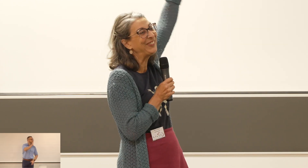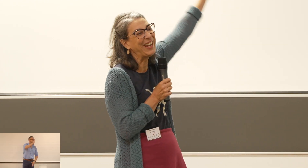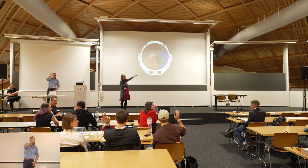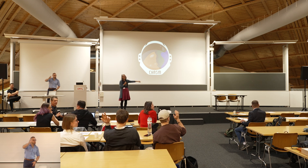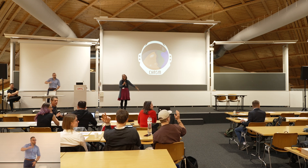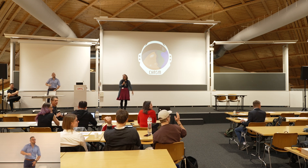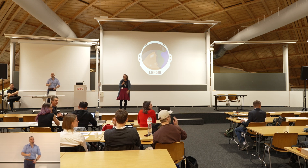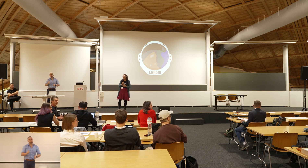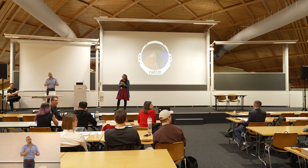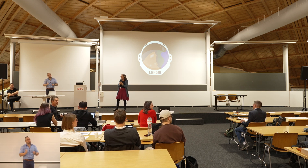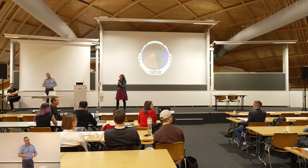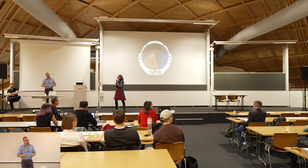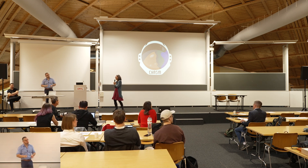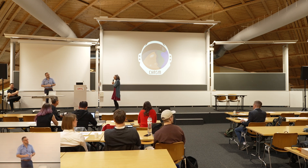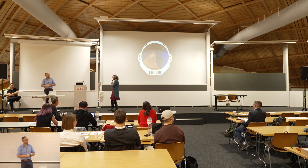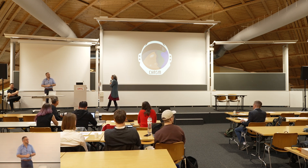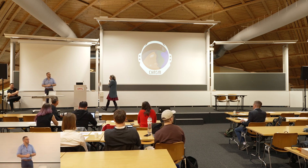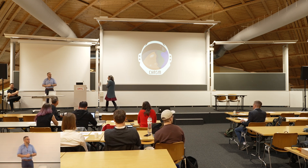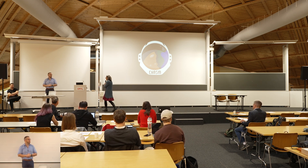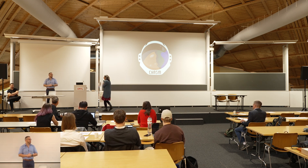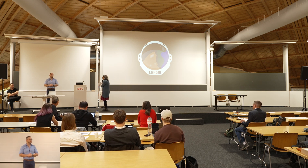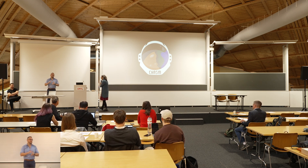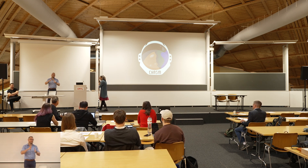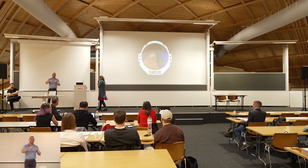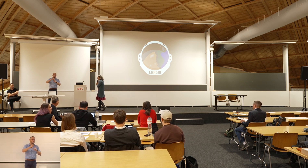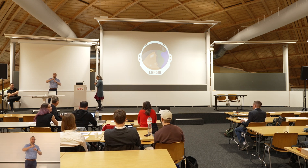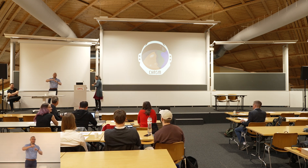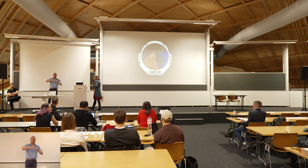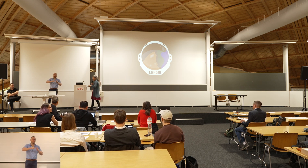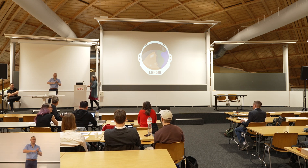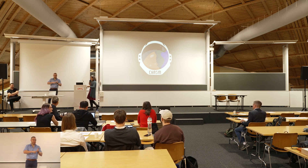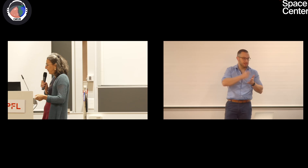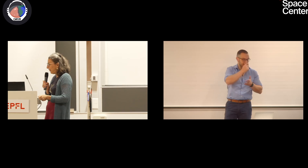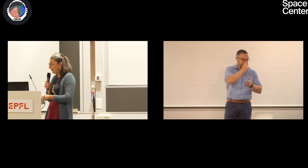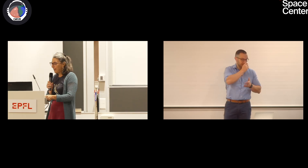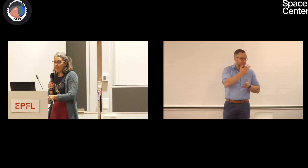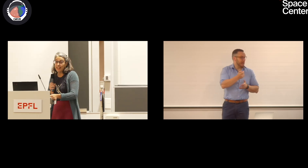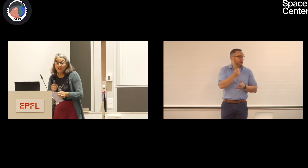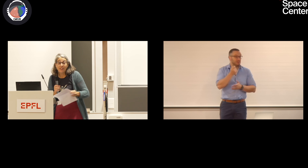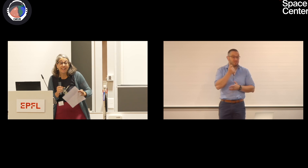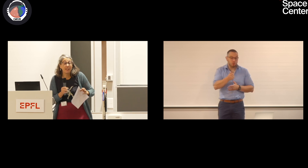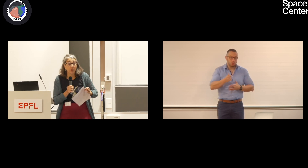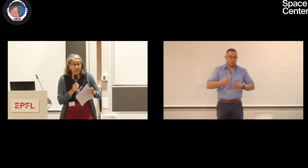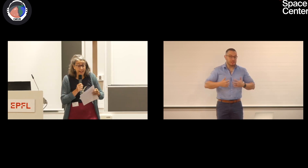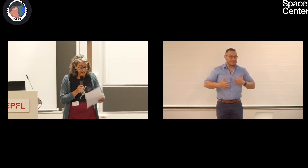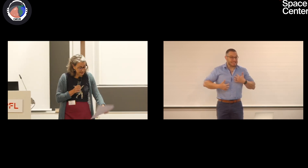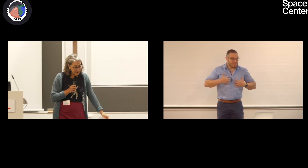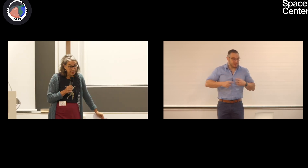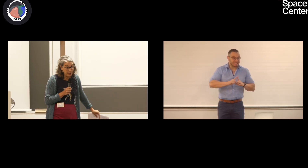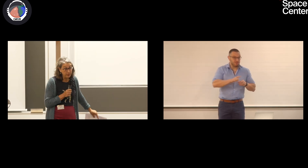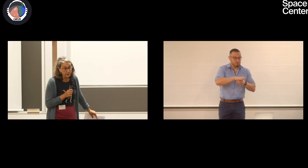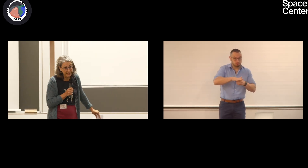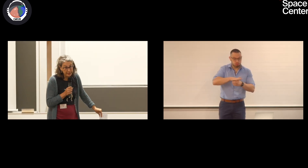Okay. So EPFL has a few very interesting domains